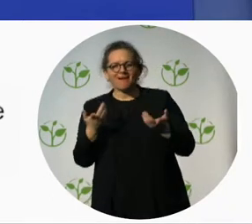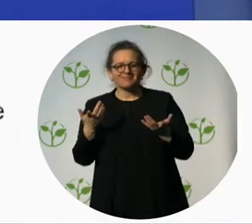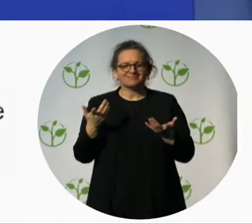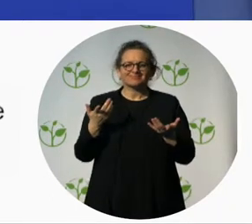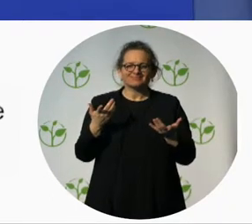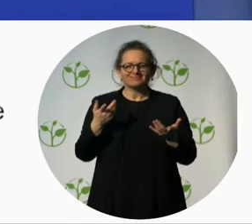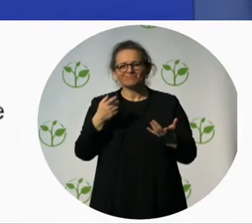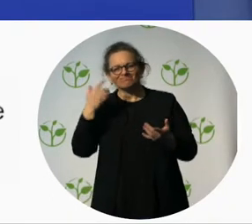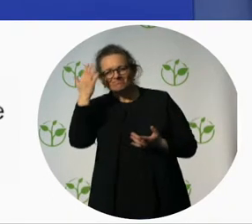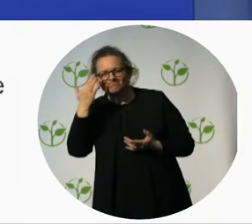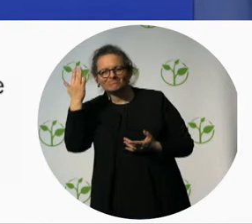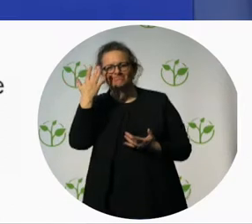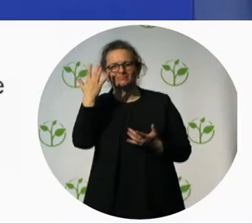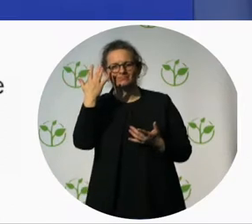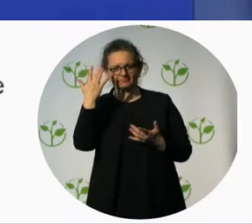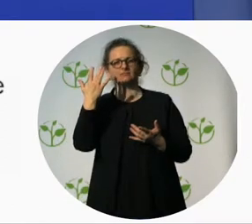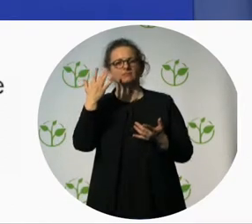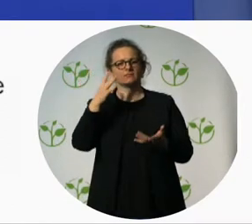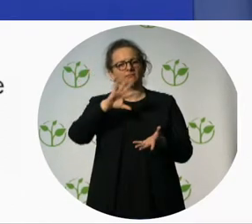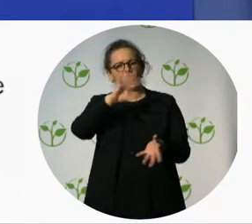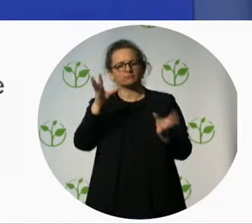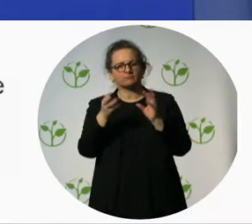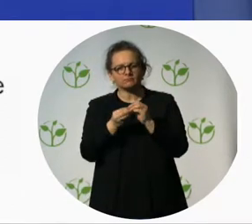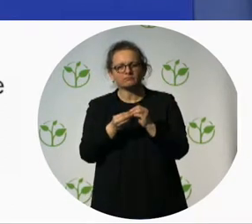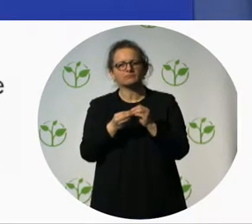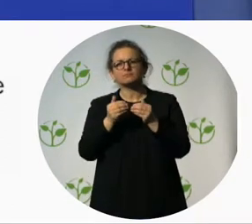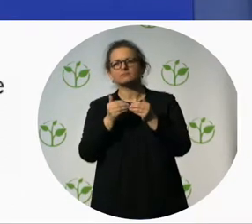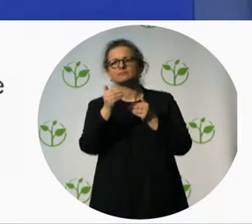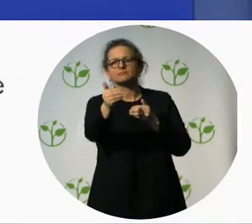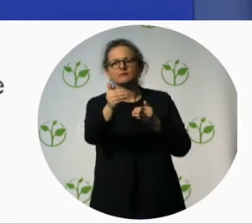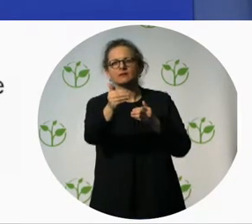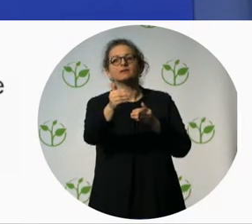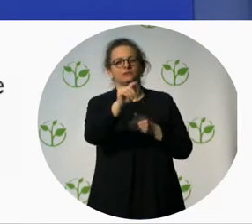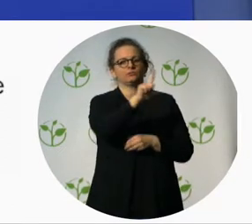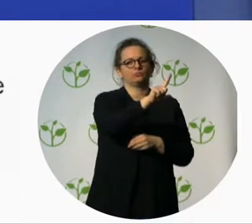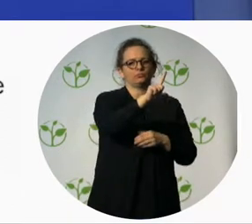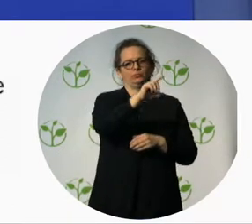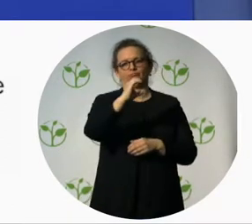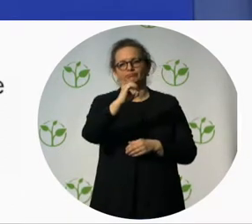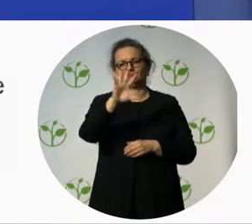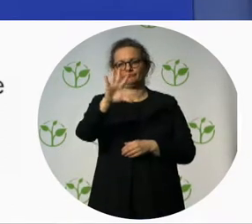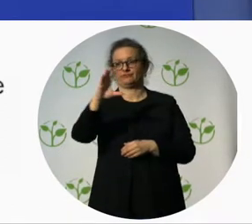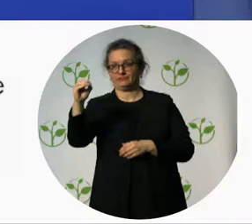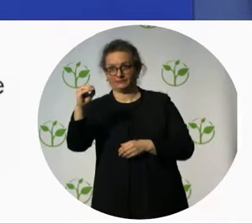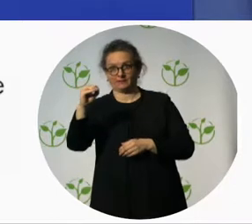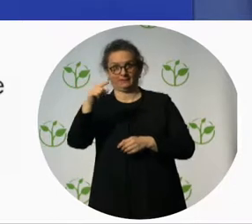2050, 22% of the population will be aging. That will bring